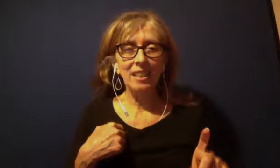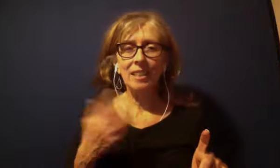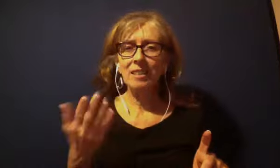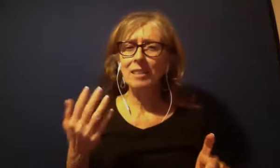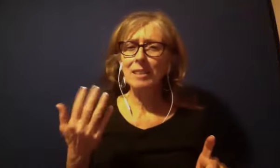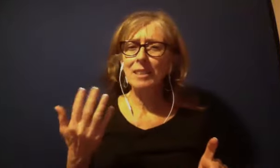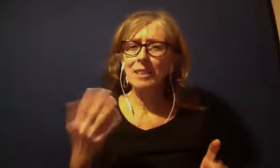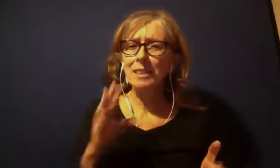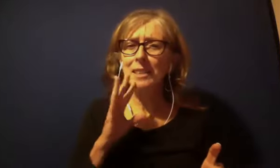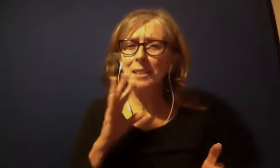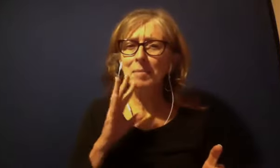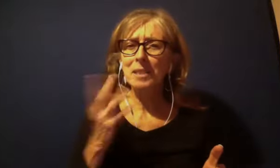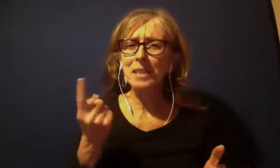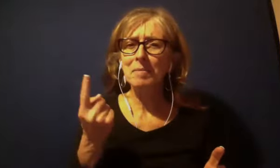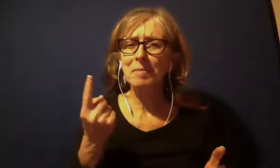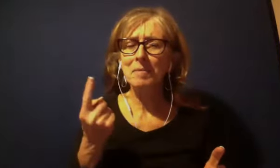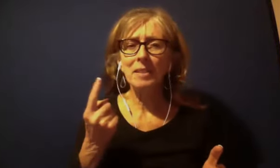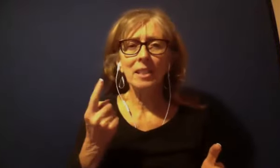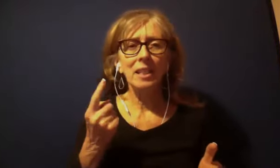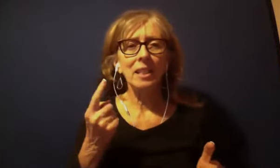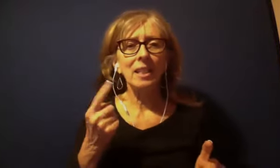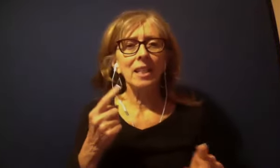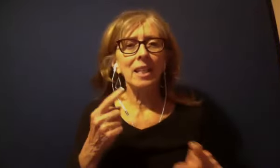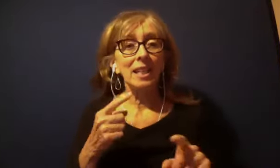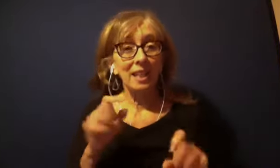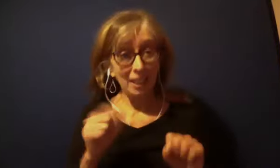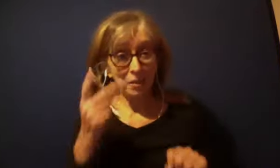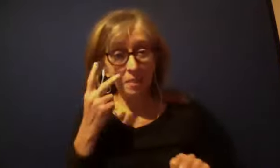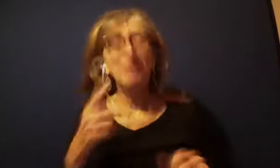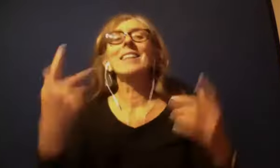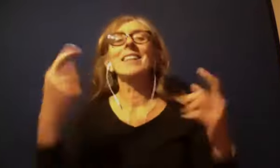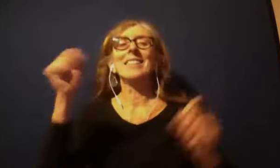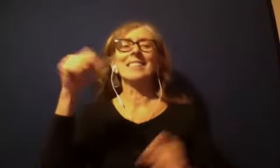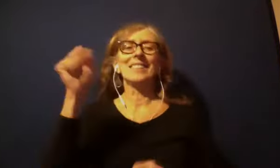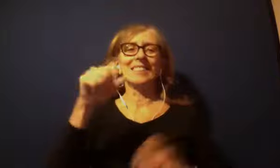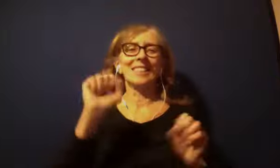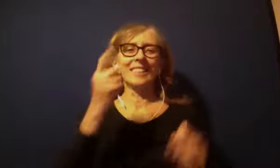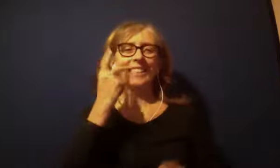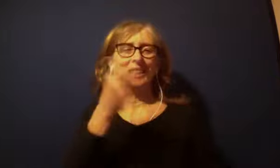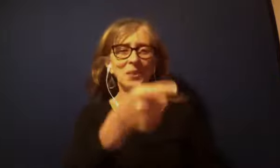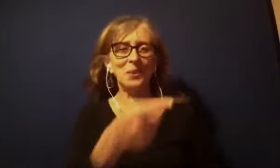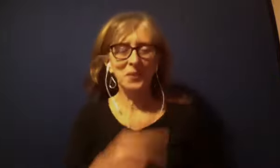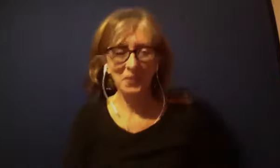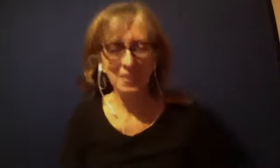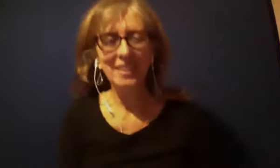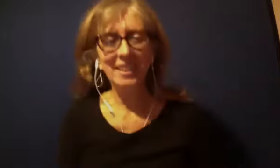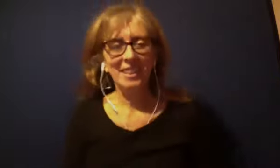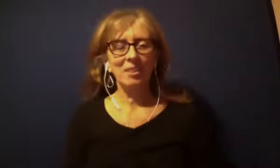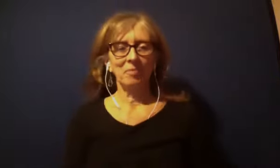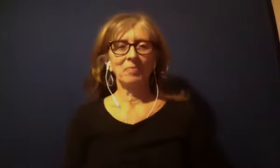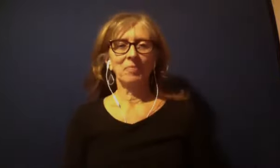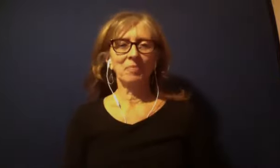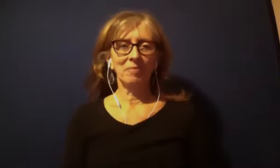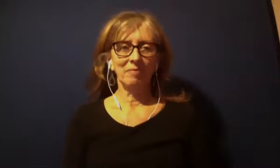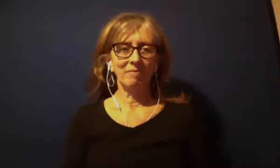Speak up. Can you hear me? Can you see me? Yes, I see you. There you are. Right. And you've got sound as well? There